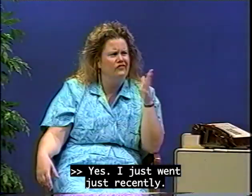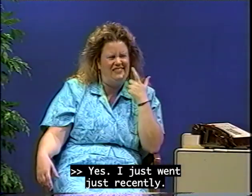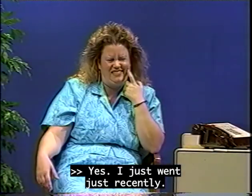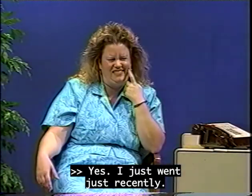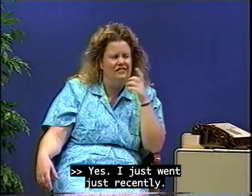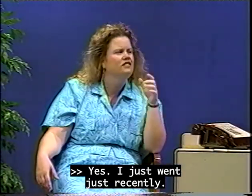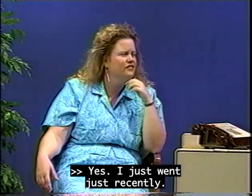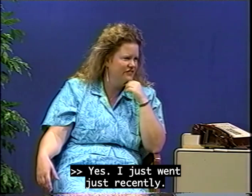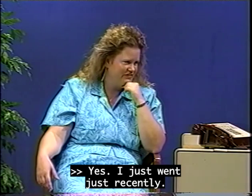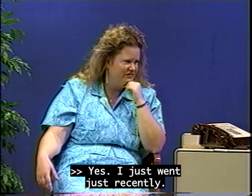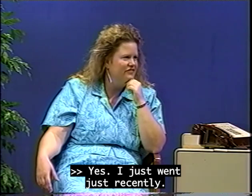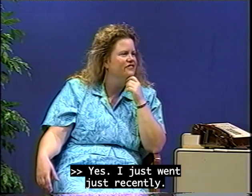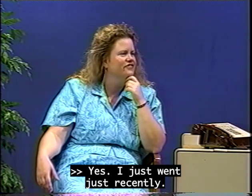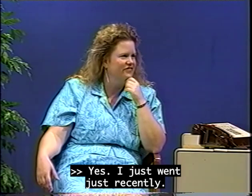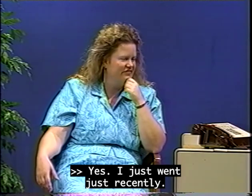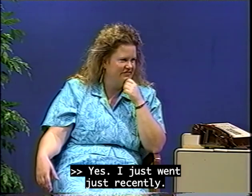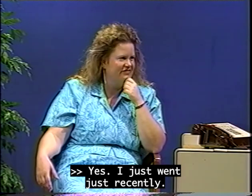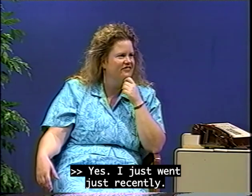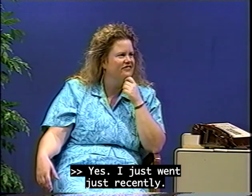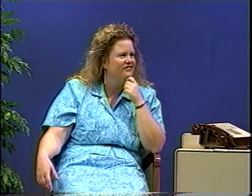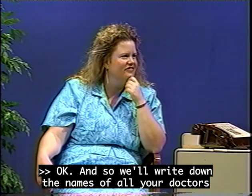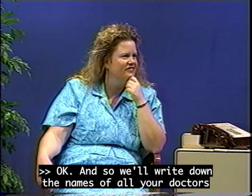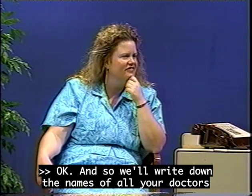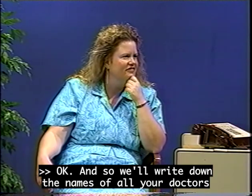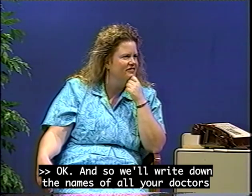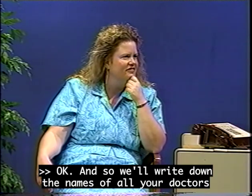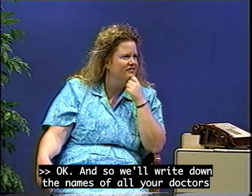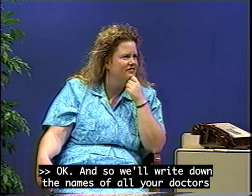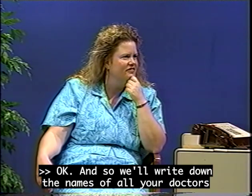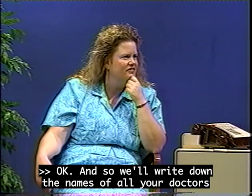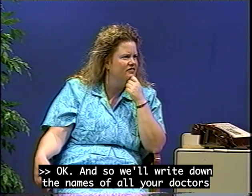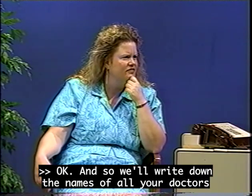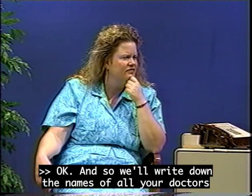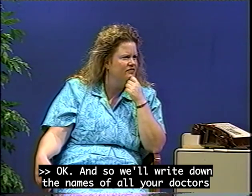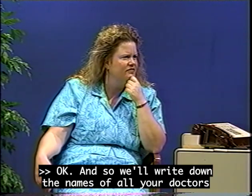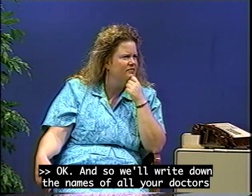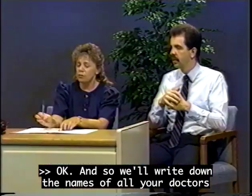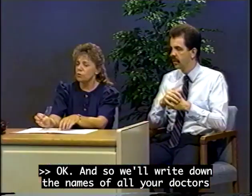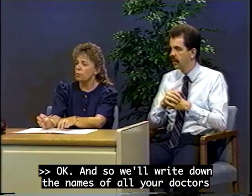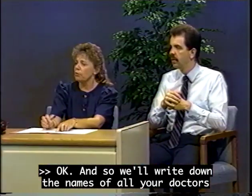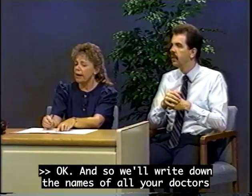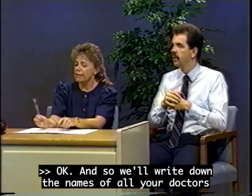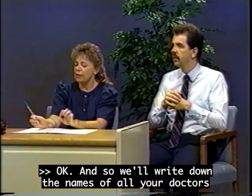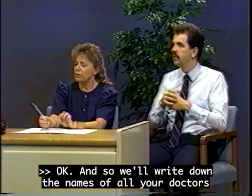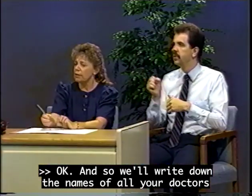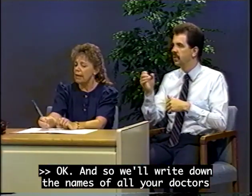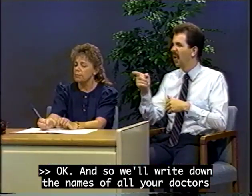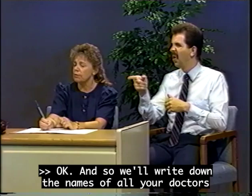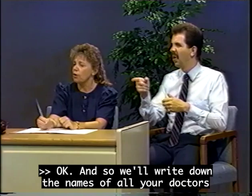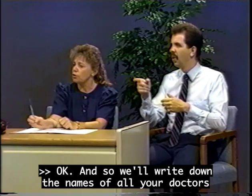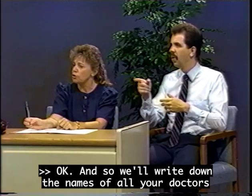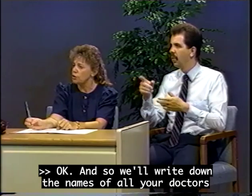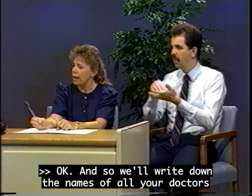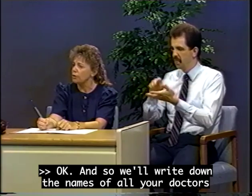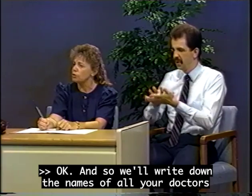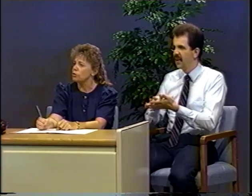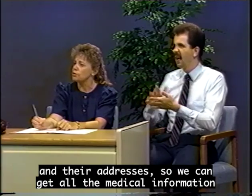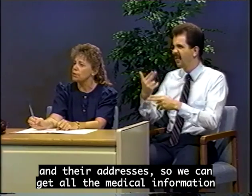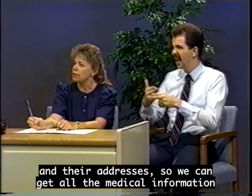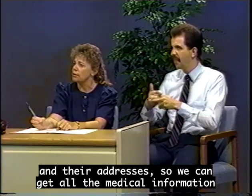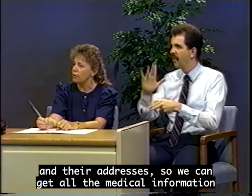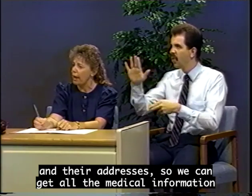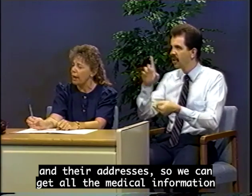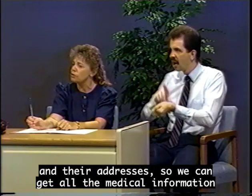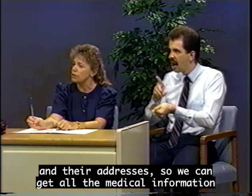Yes. I just went, recently. Okay. And so we'll write down the names of all your